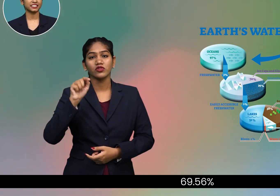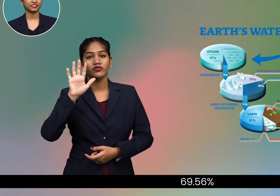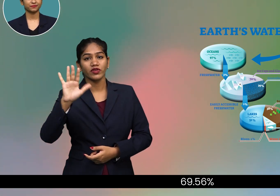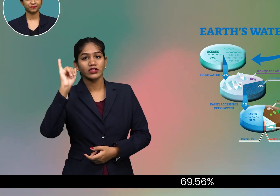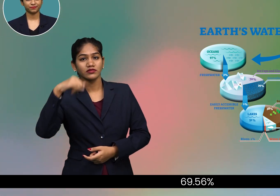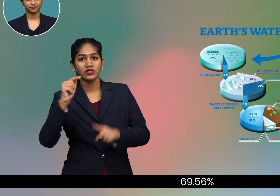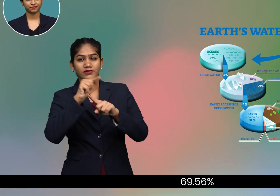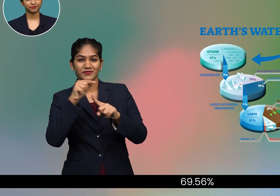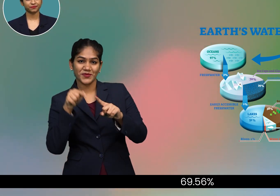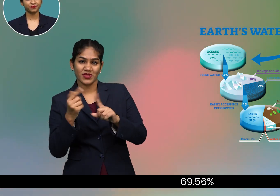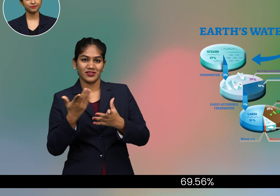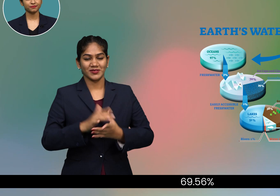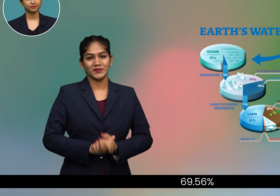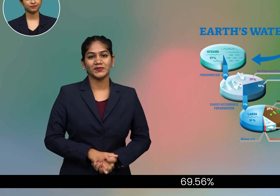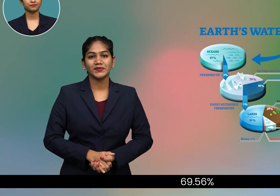69.56%.